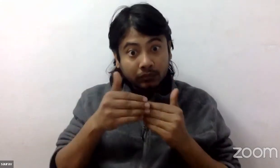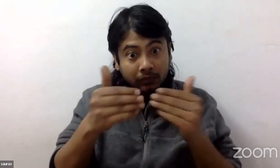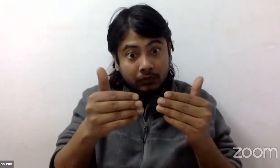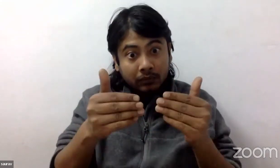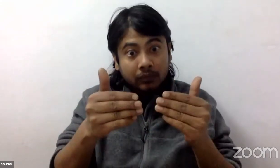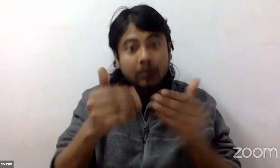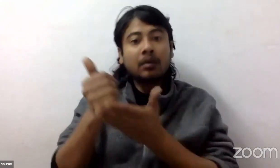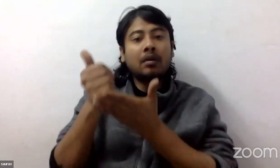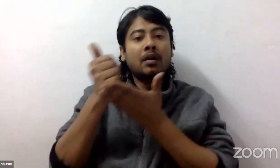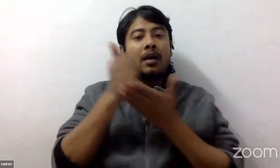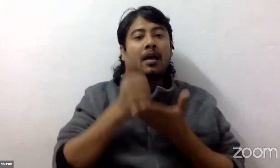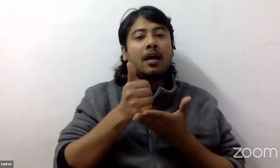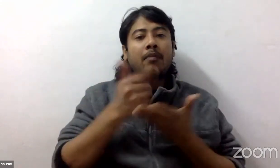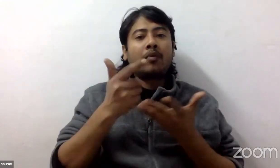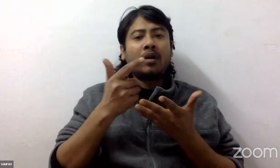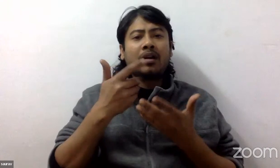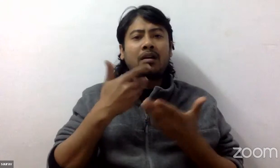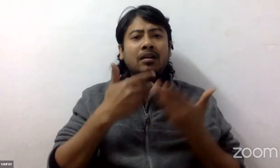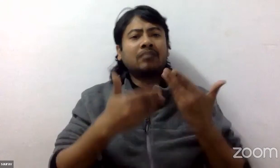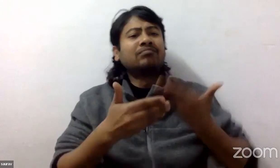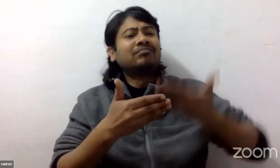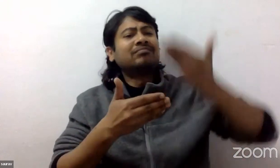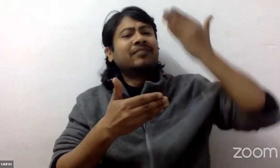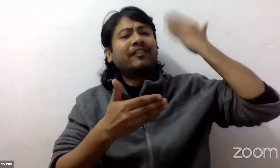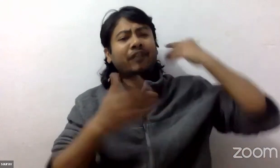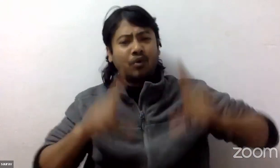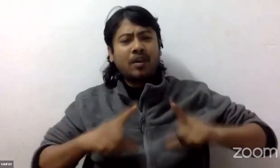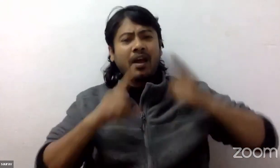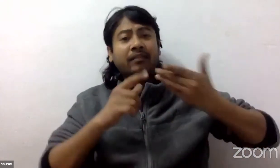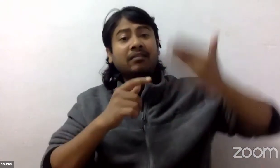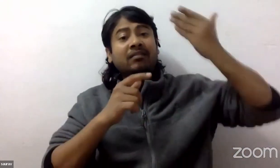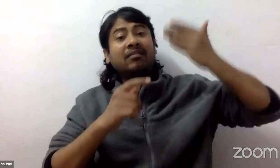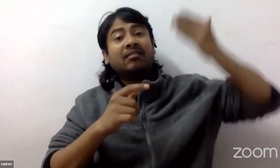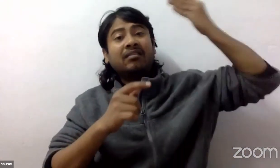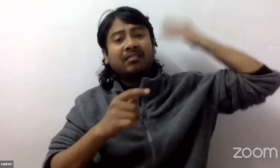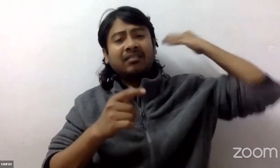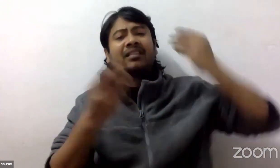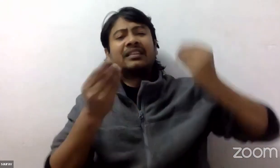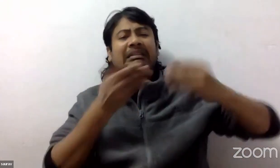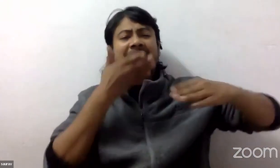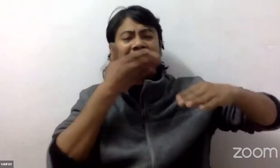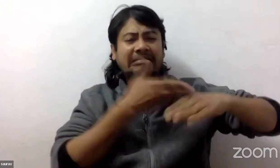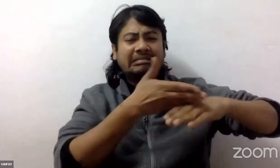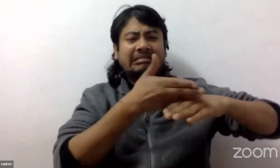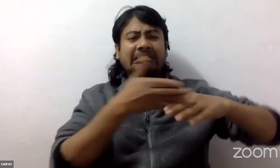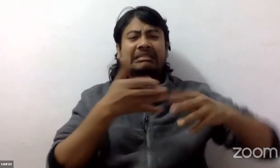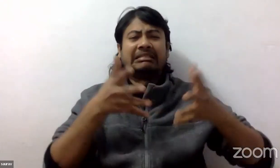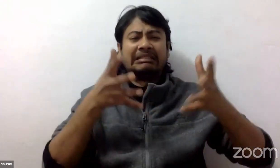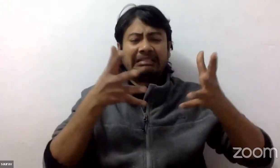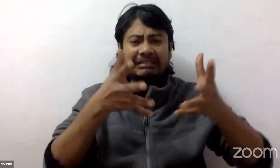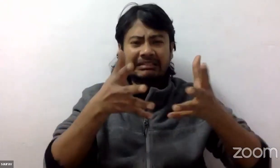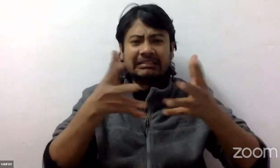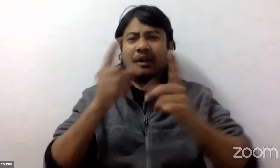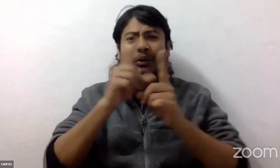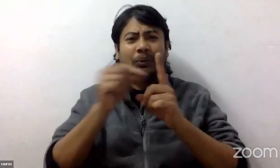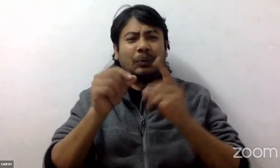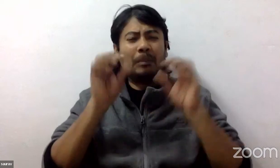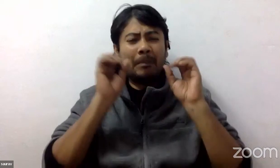in pious life, they advance in their spiritual life. And so, my dear friends, the real meaning